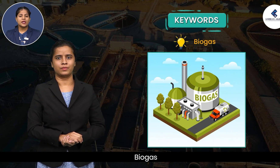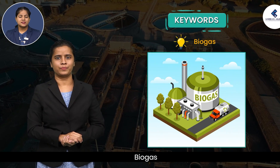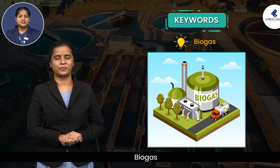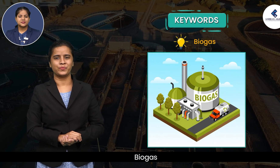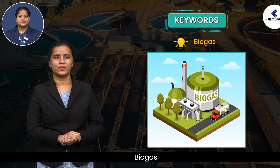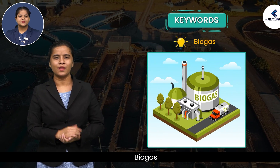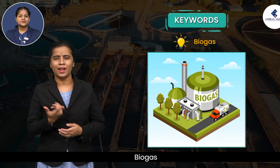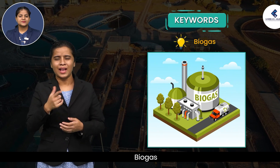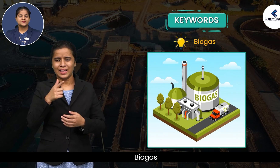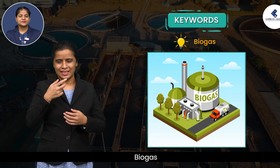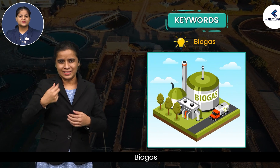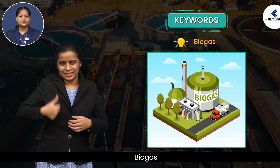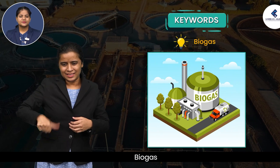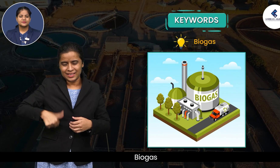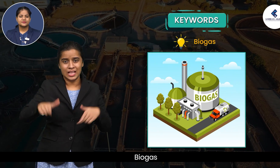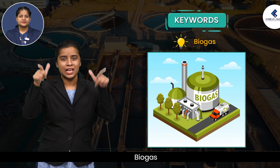biogas,